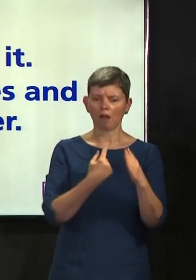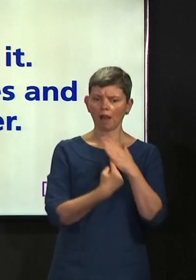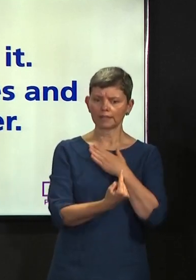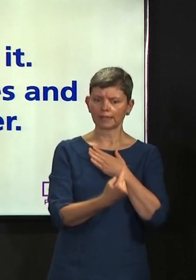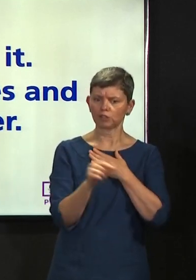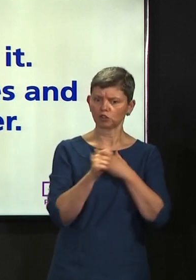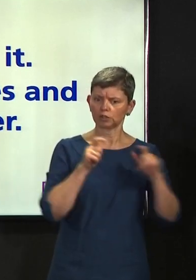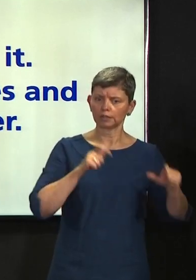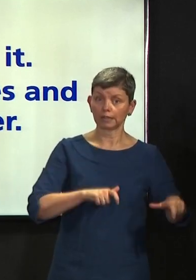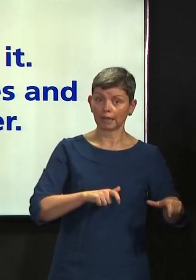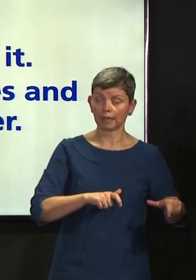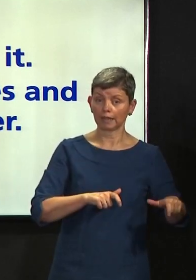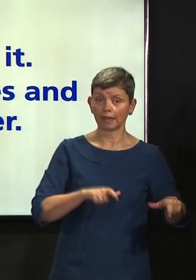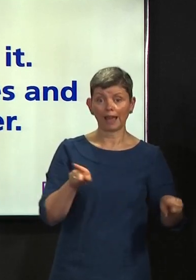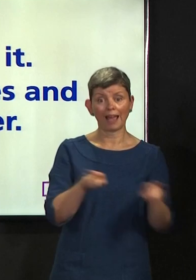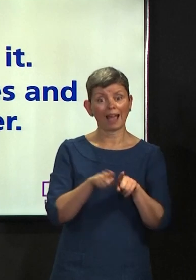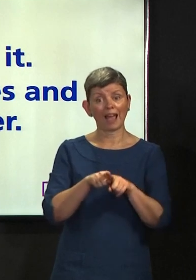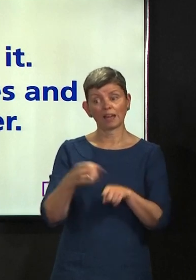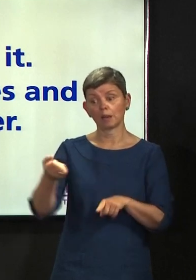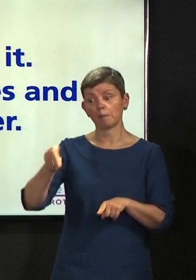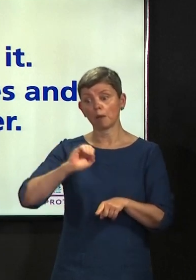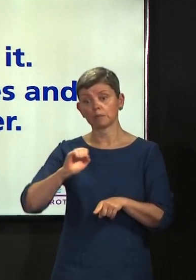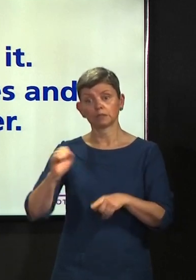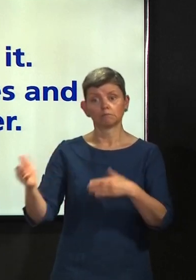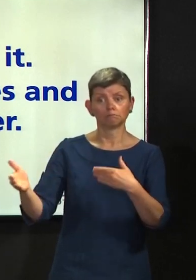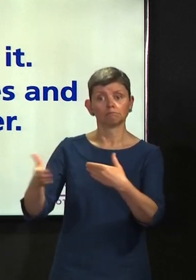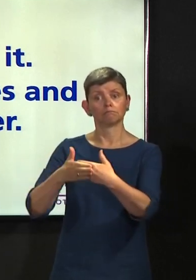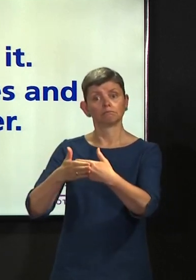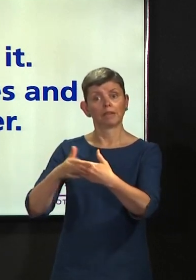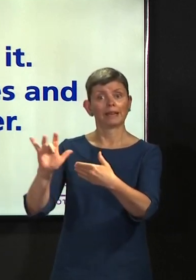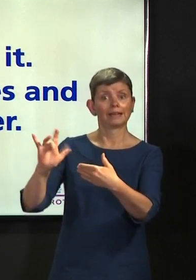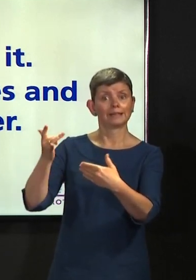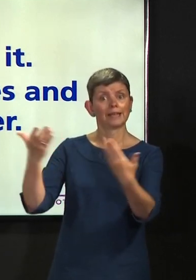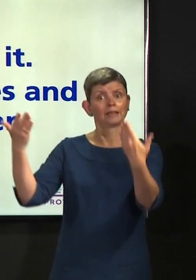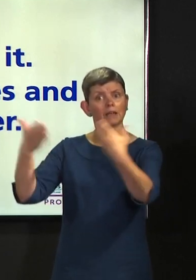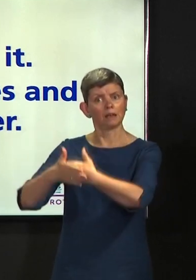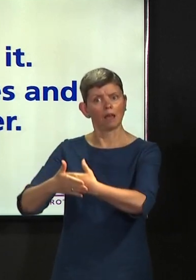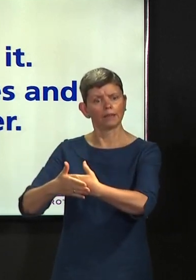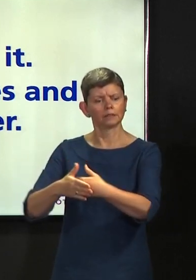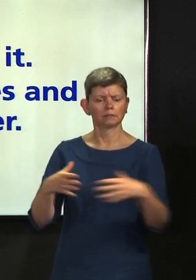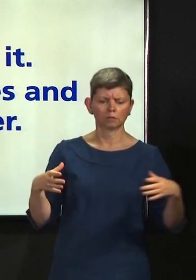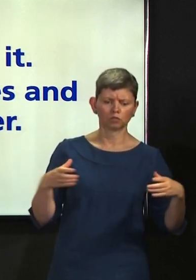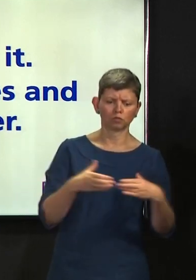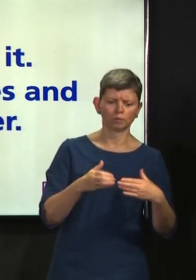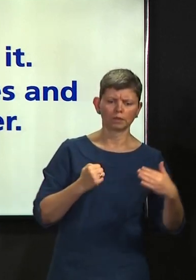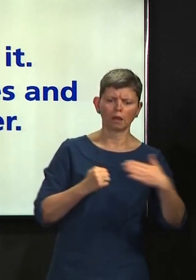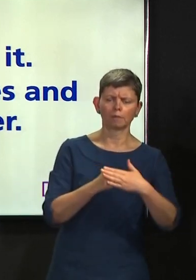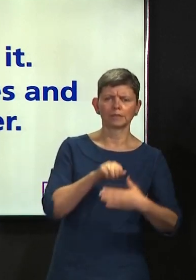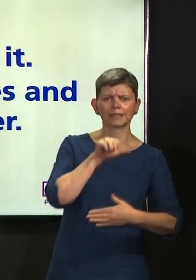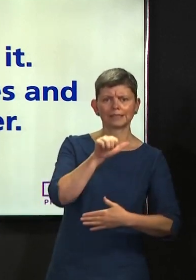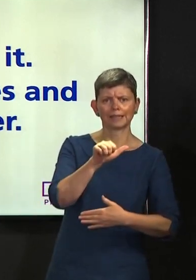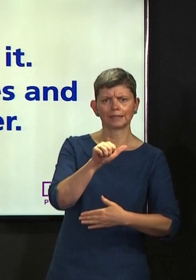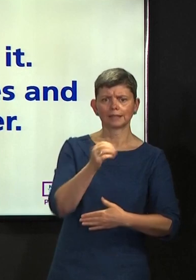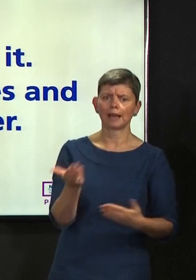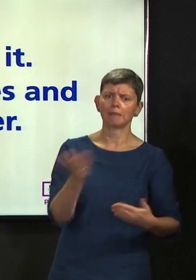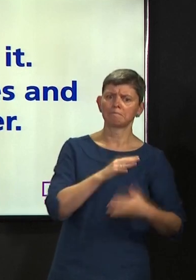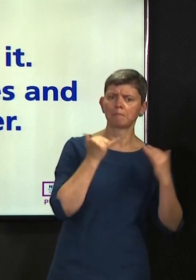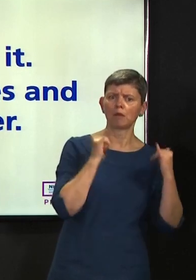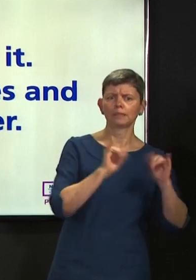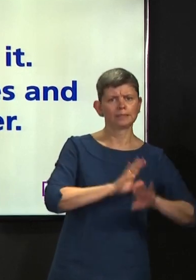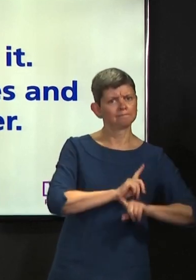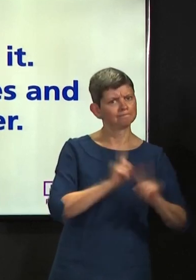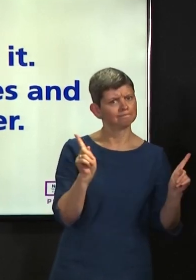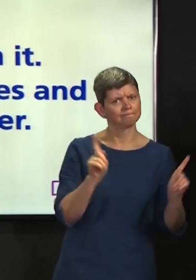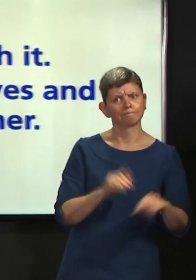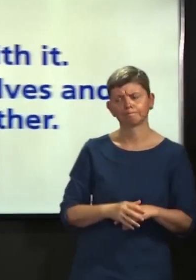they shouldn't be out in pubs after 10 o'clock at night. They should be in small groups. They should do all of those things. And they shouldn't go back and have house parties.